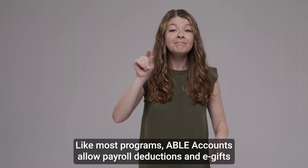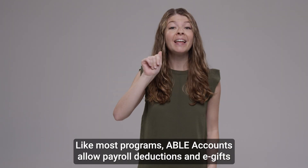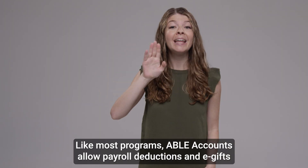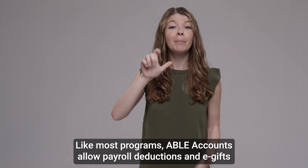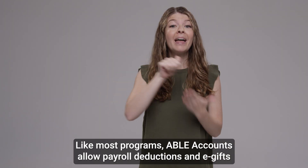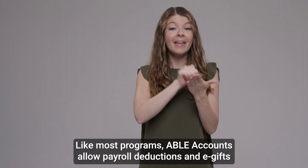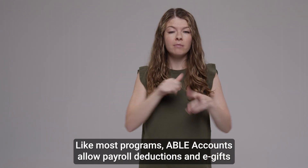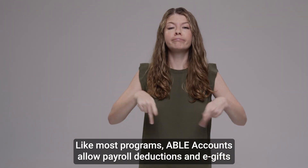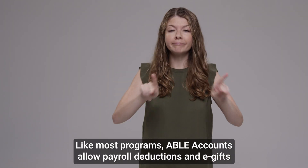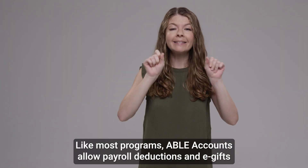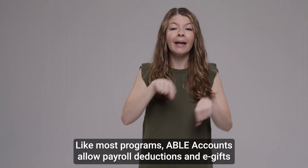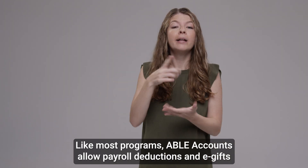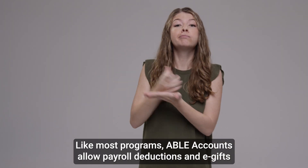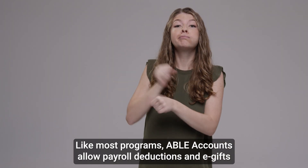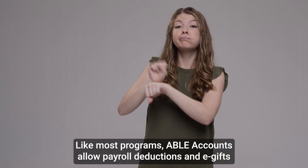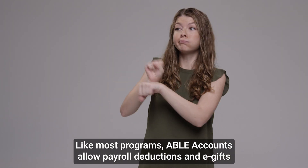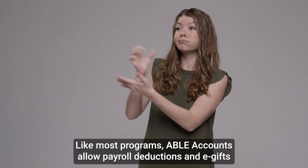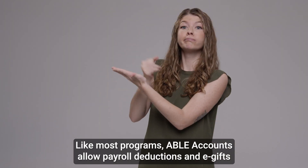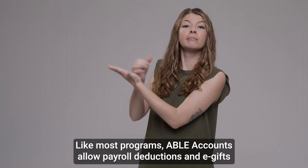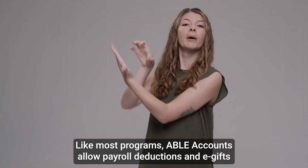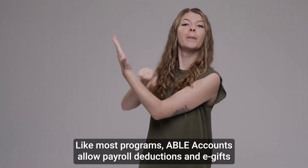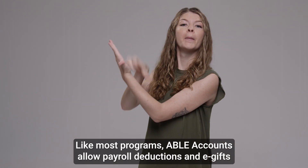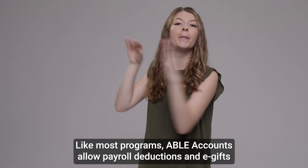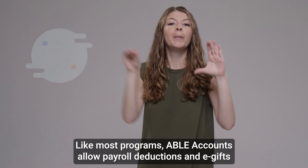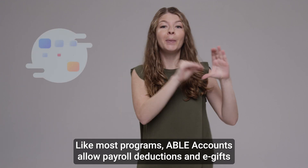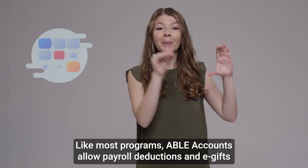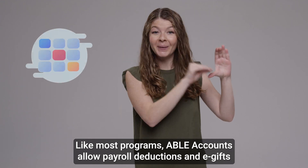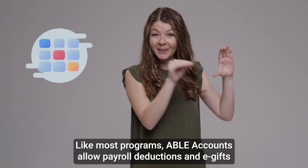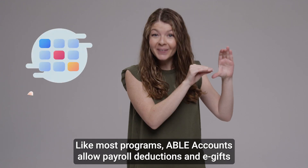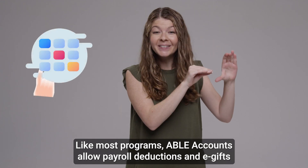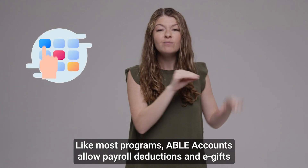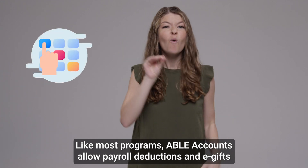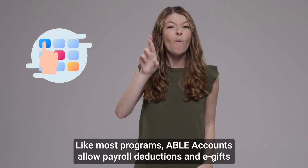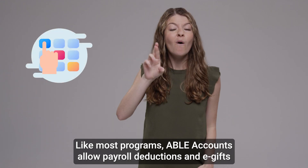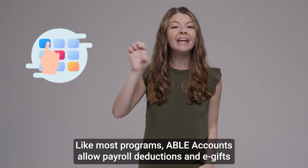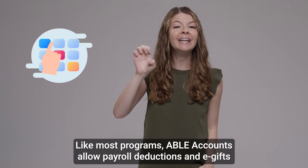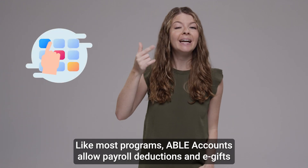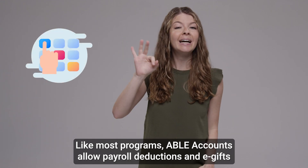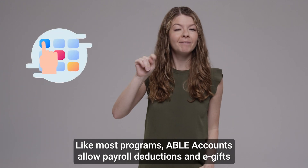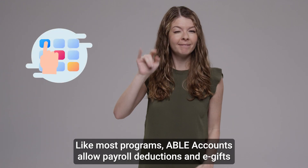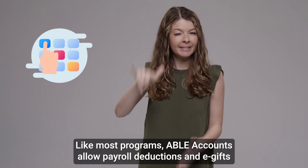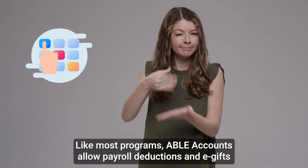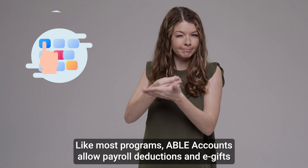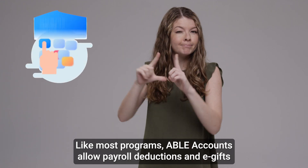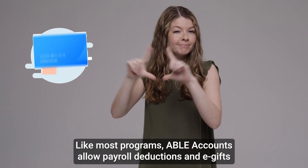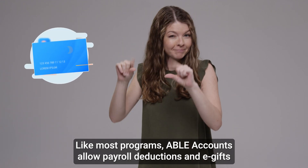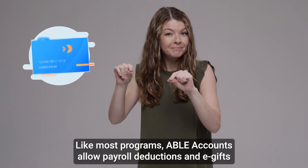Like most programs, ABLE accounts allow payroll deductions and e-gifts for both